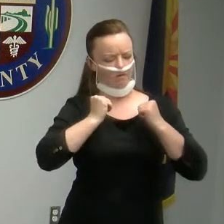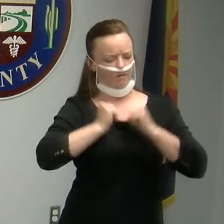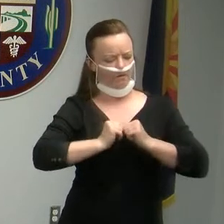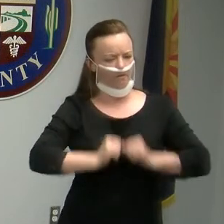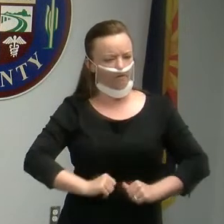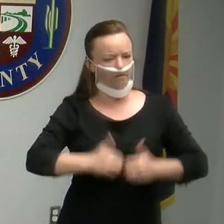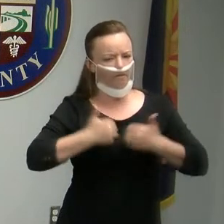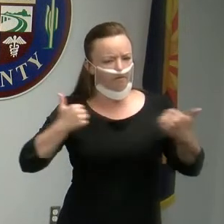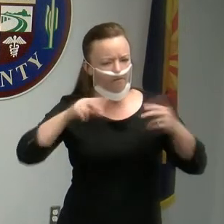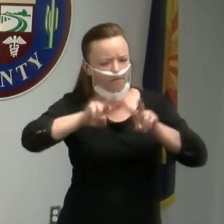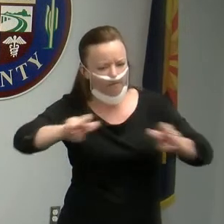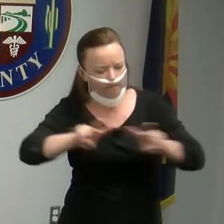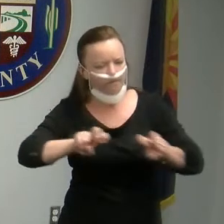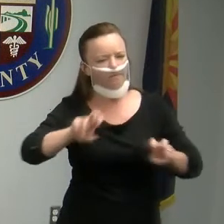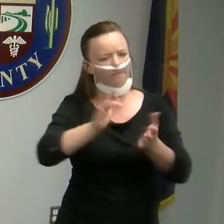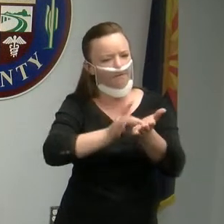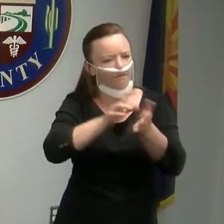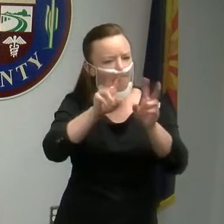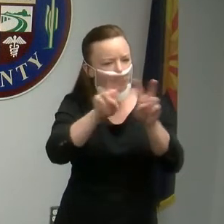the information.